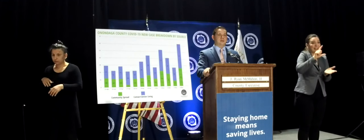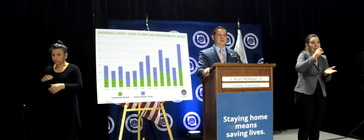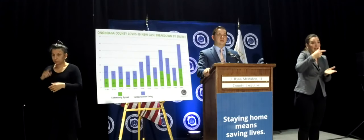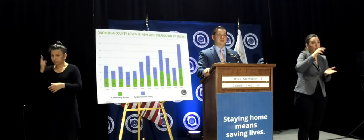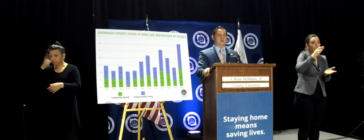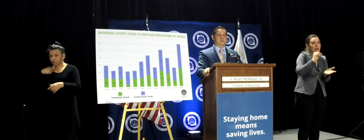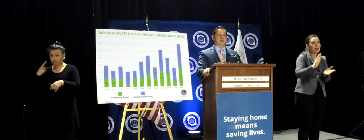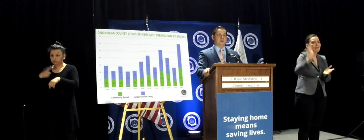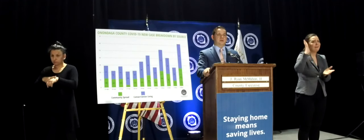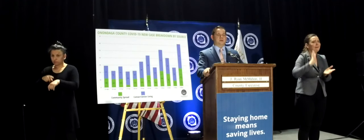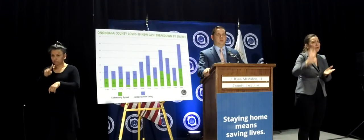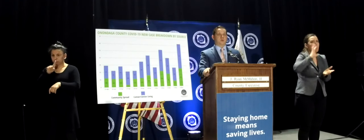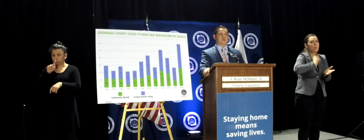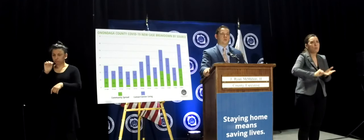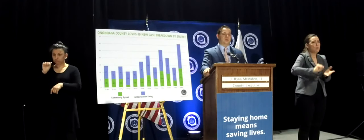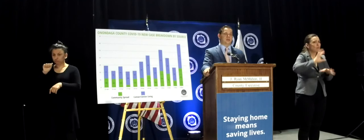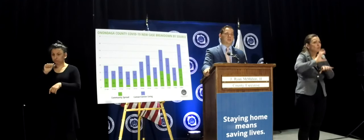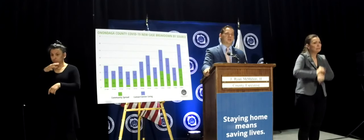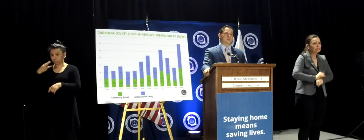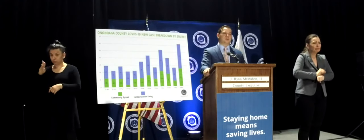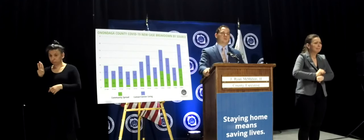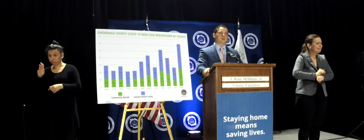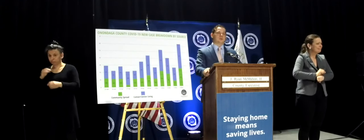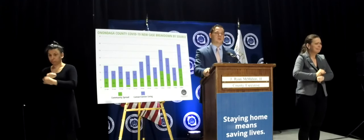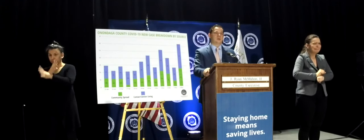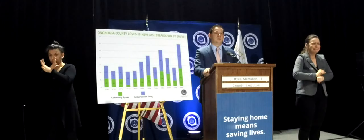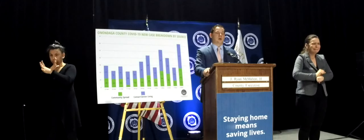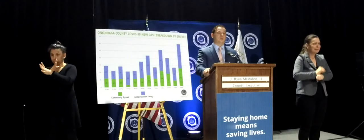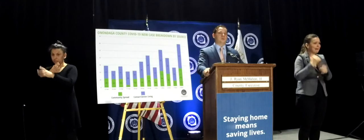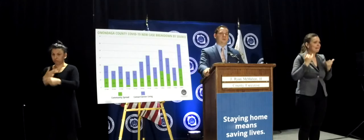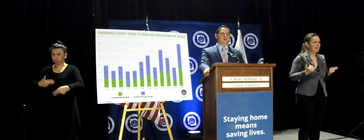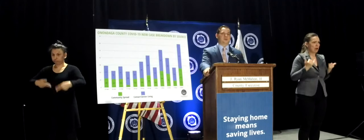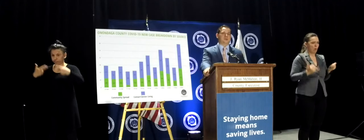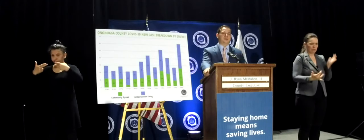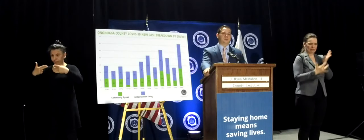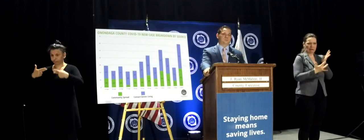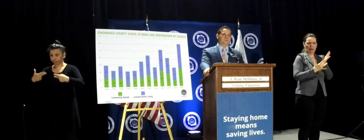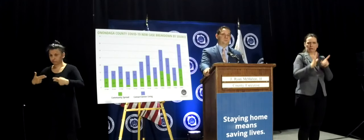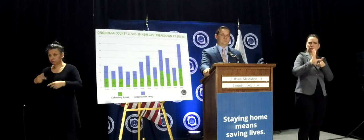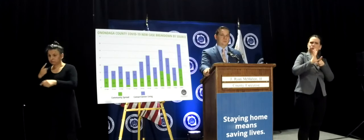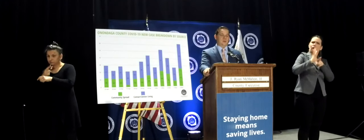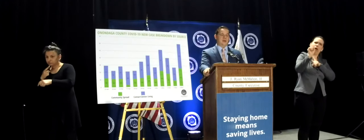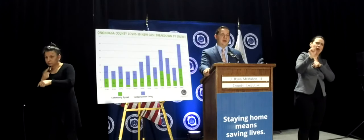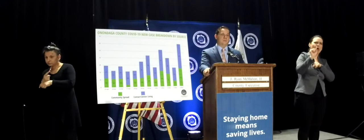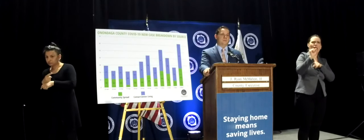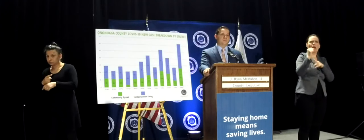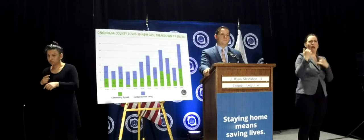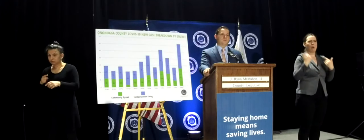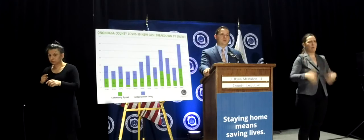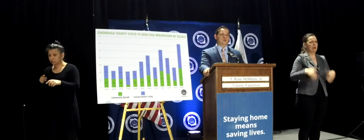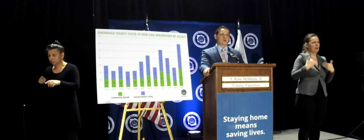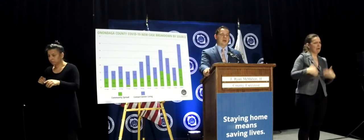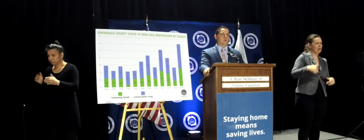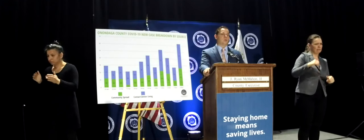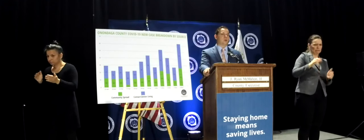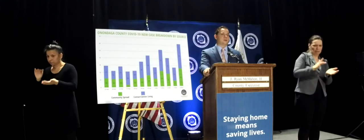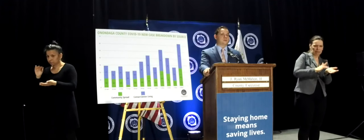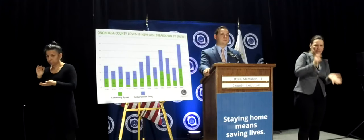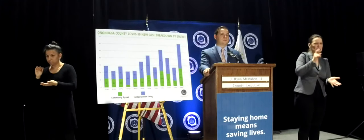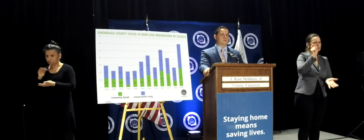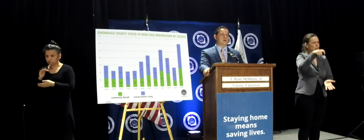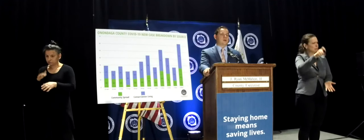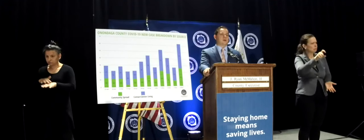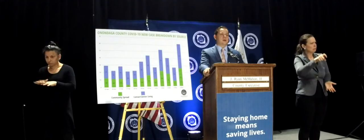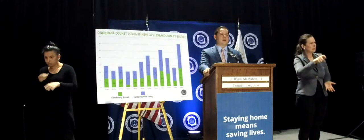that there is something about the personal relationships with young people and their teacher that you can't